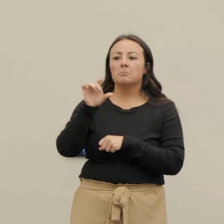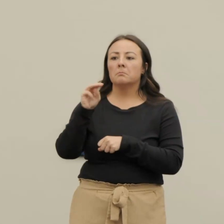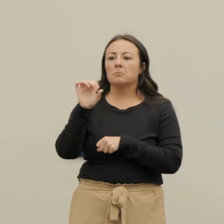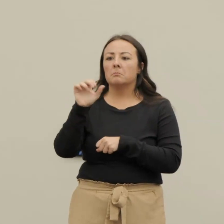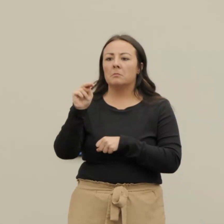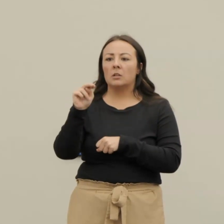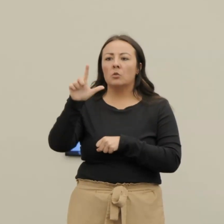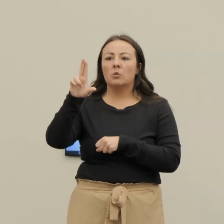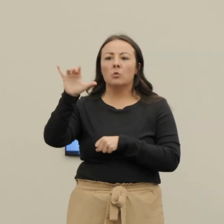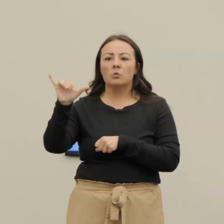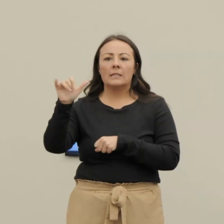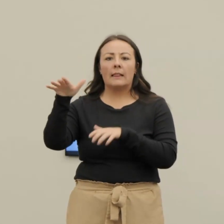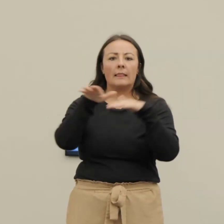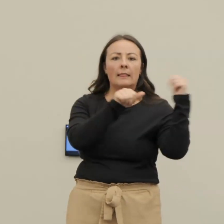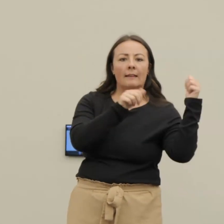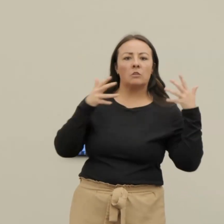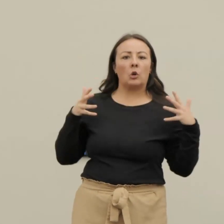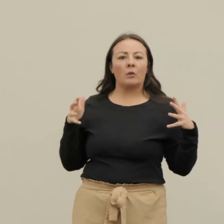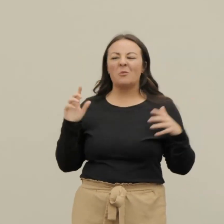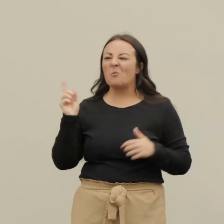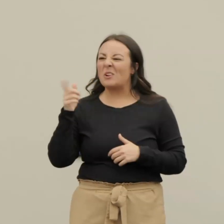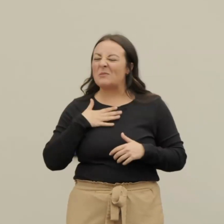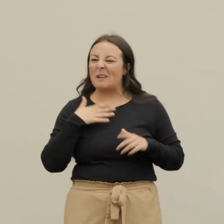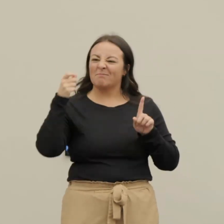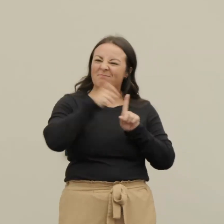leave already? Where's the heckler?